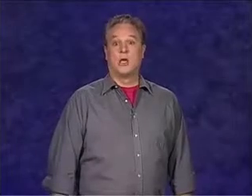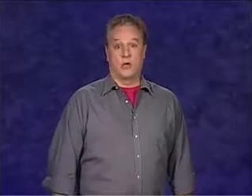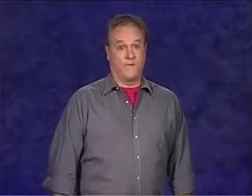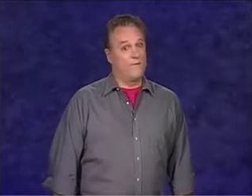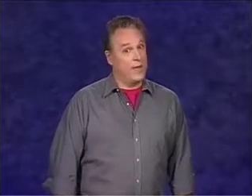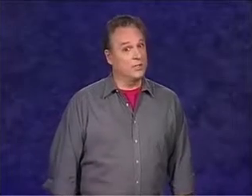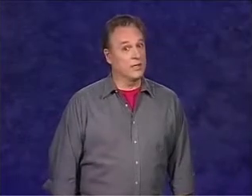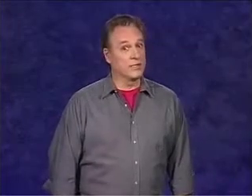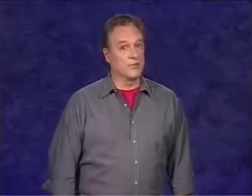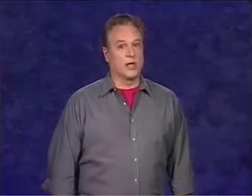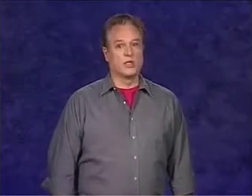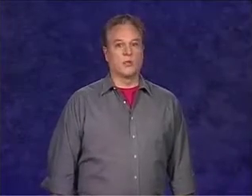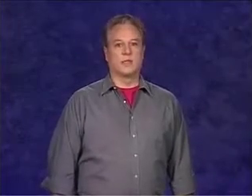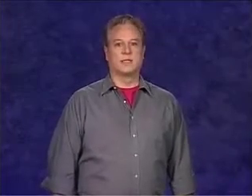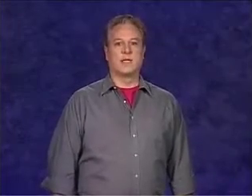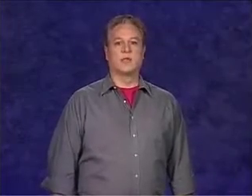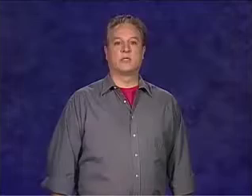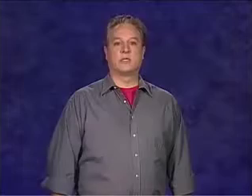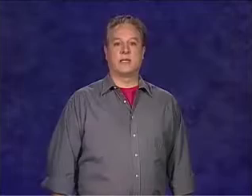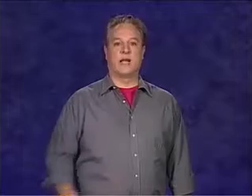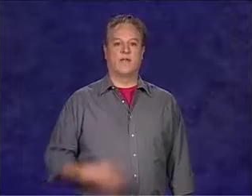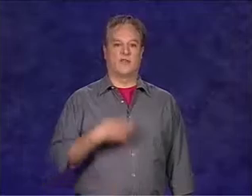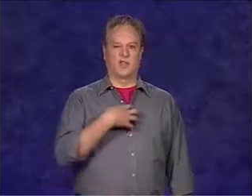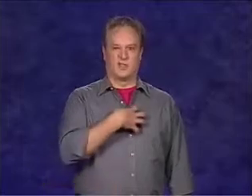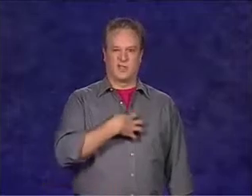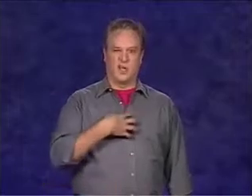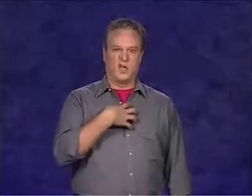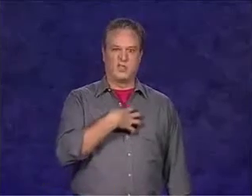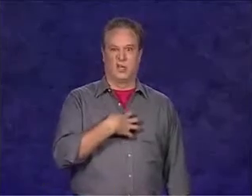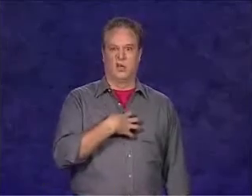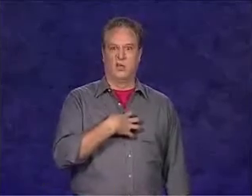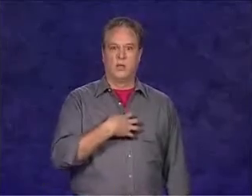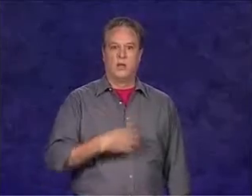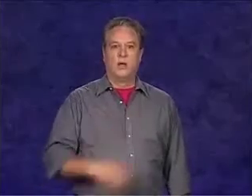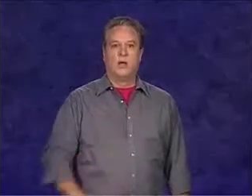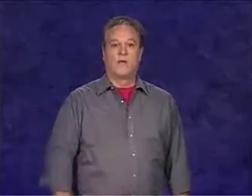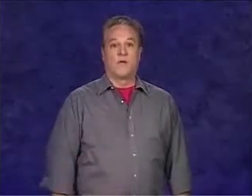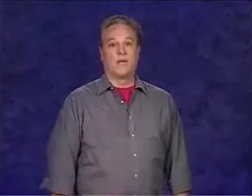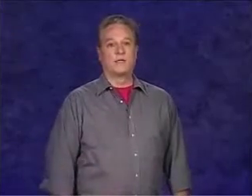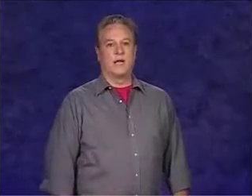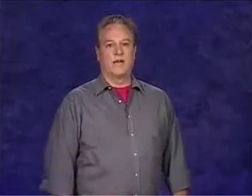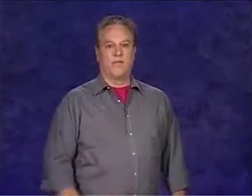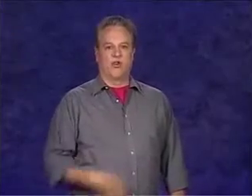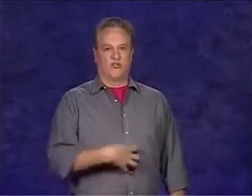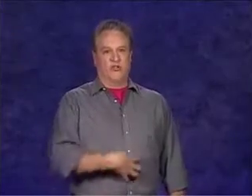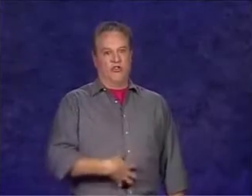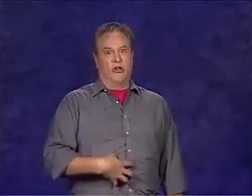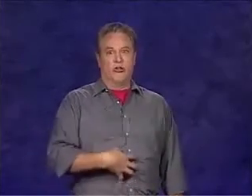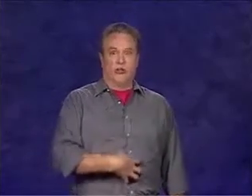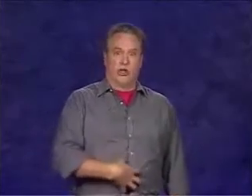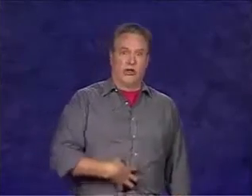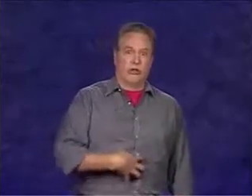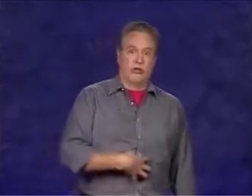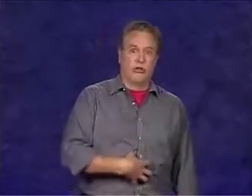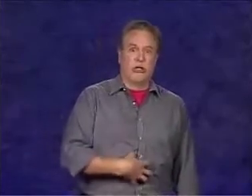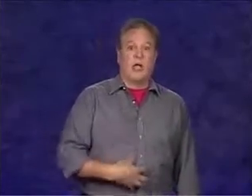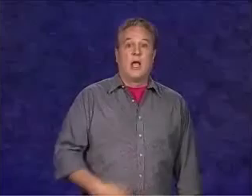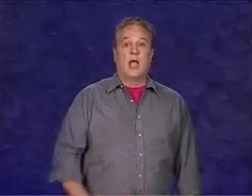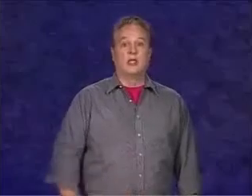Your facial expression will distinguish the sign for disgusted from the sign for nauseated as you move your open hand around